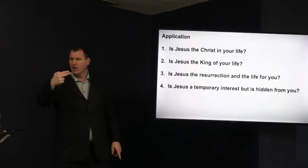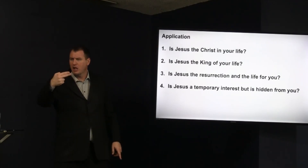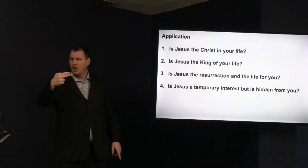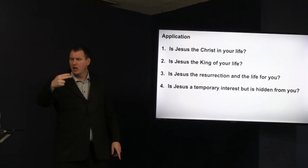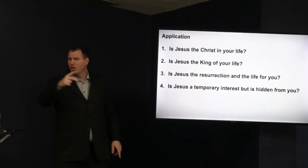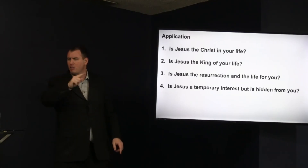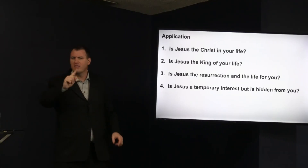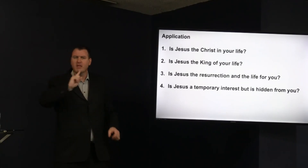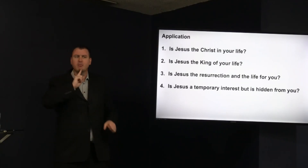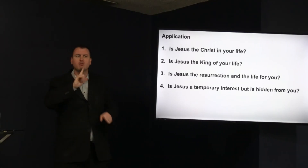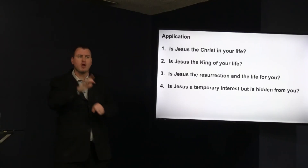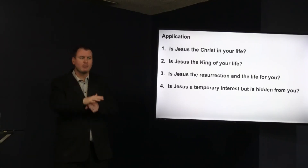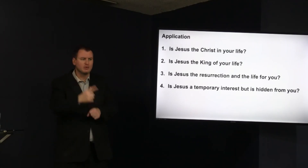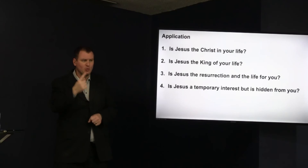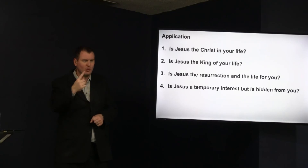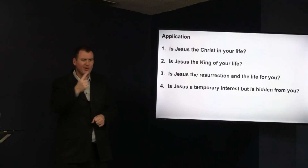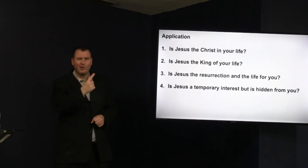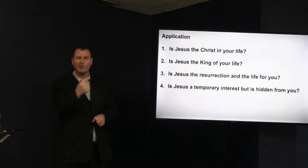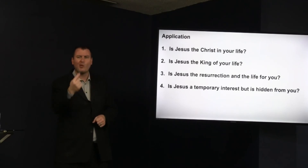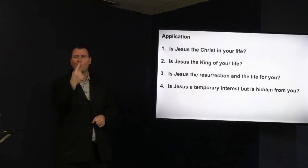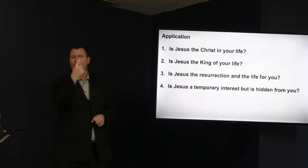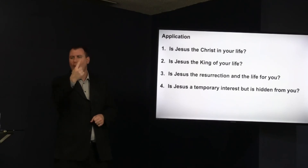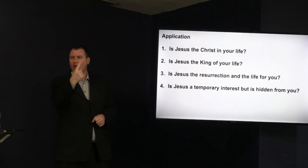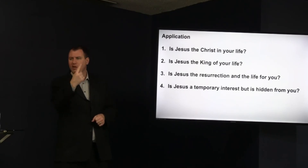Christ, the Messiah, the promised one,